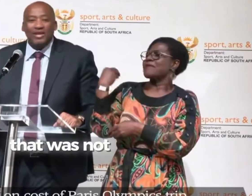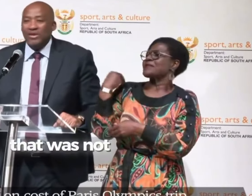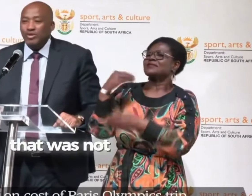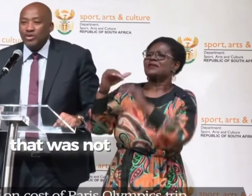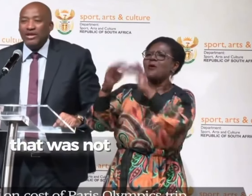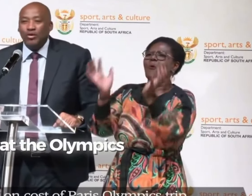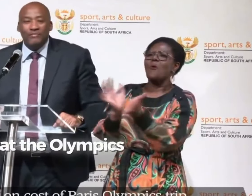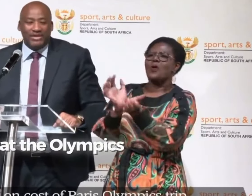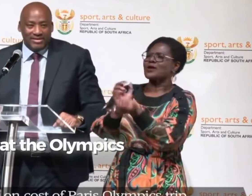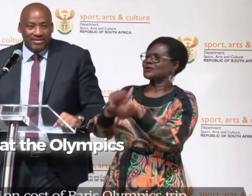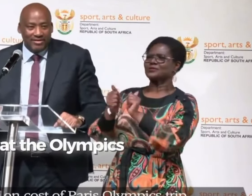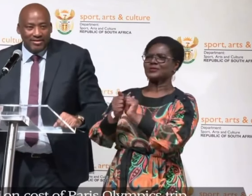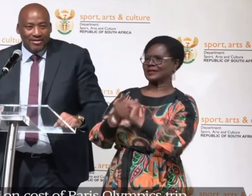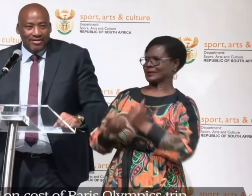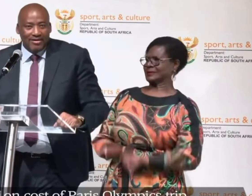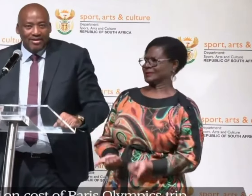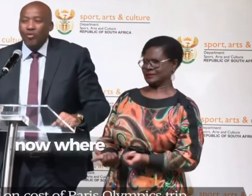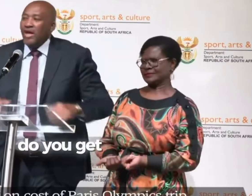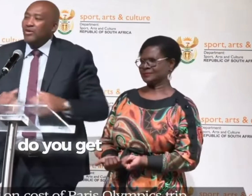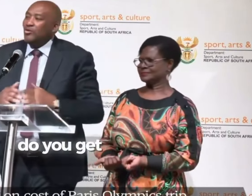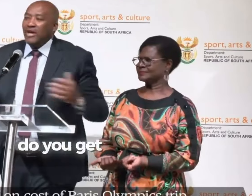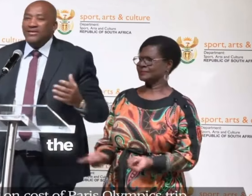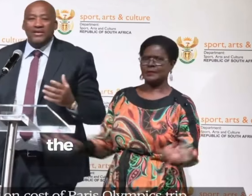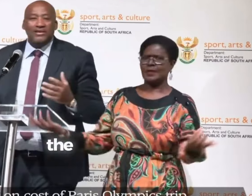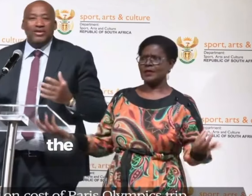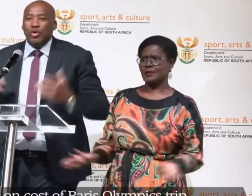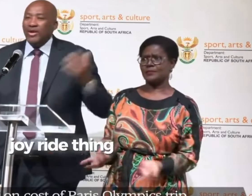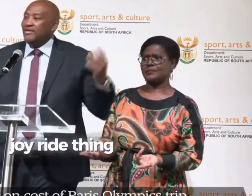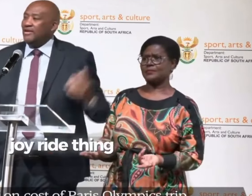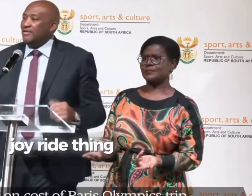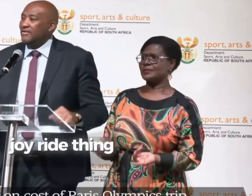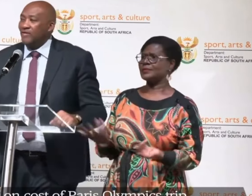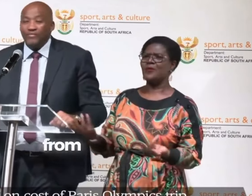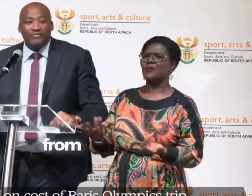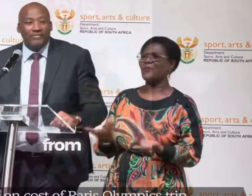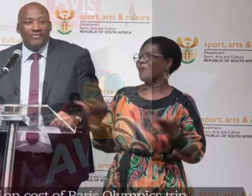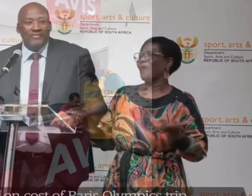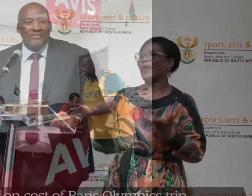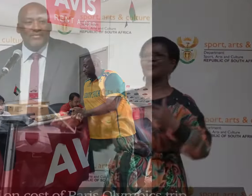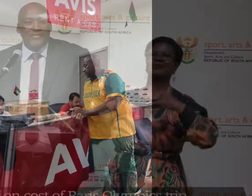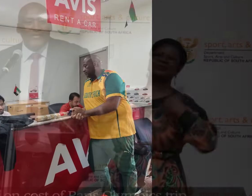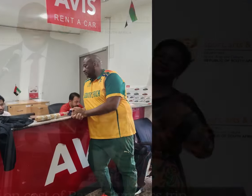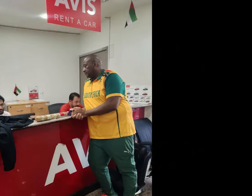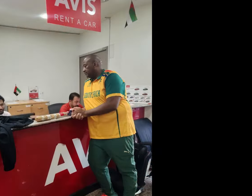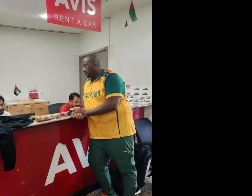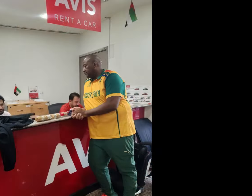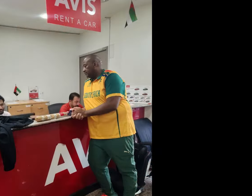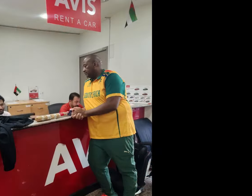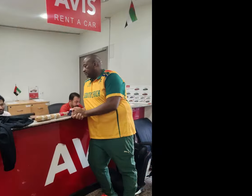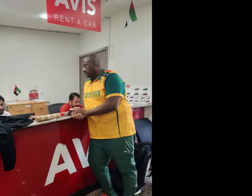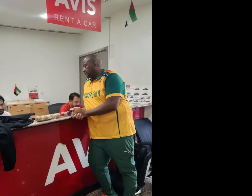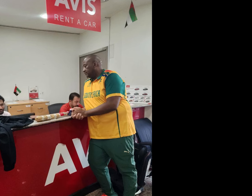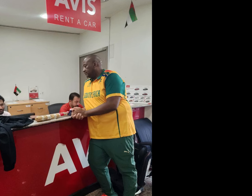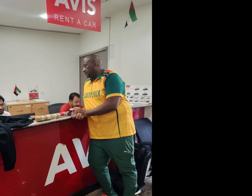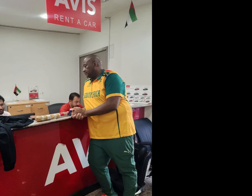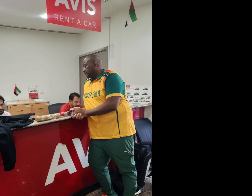literally. Instead of bawling out with chauffeurs in Dubai, where he's currently visiting, the minister decided to drive himself.